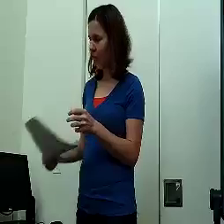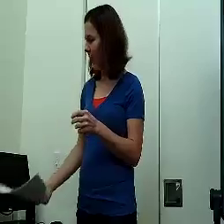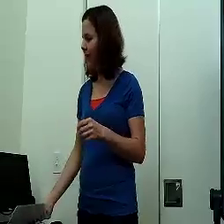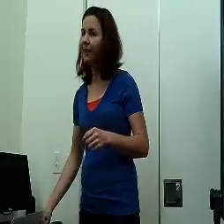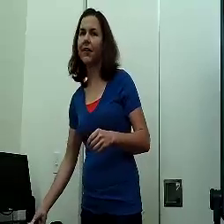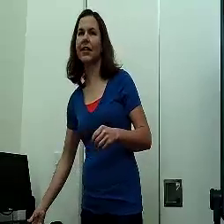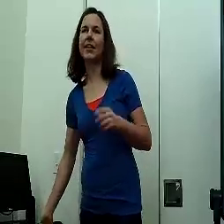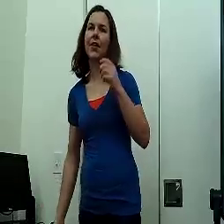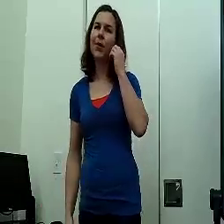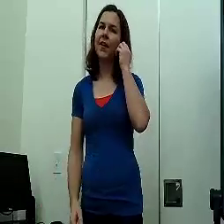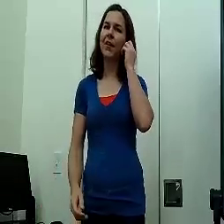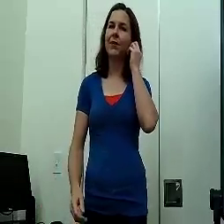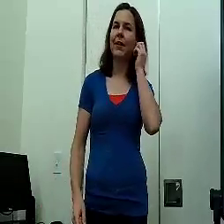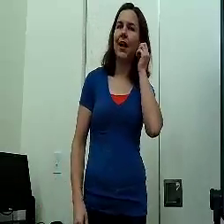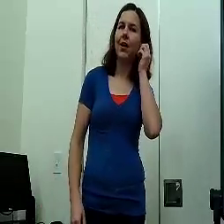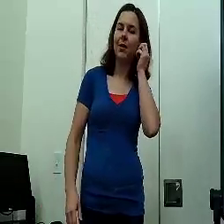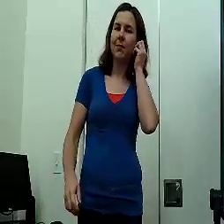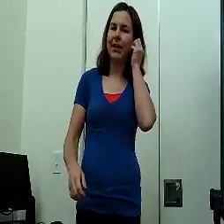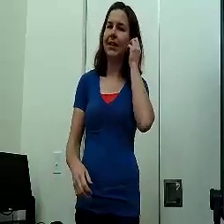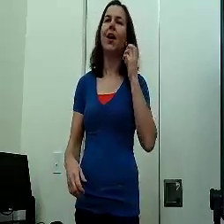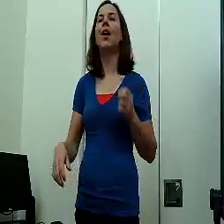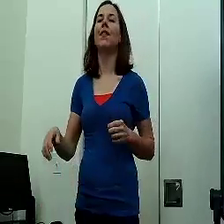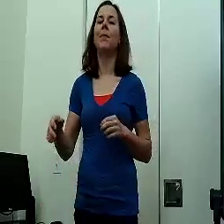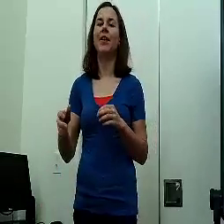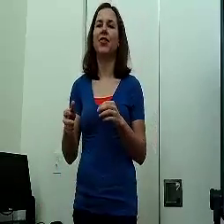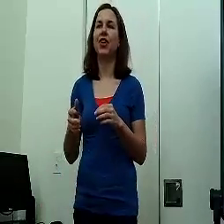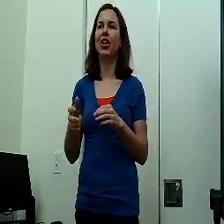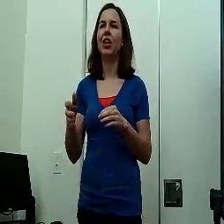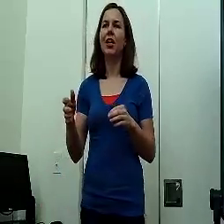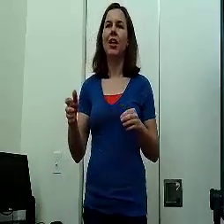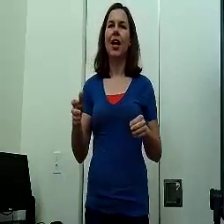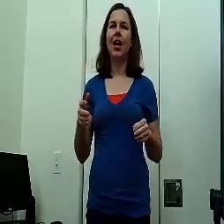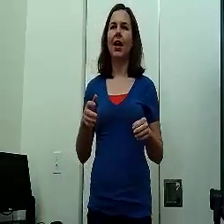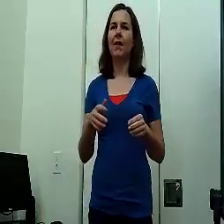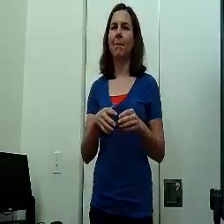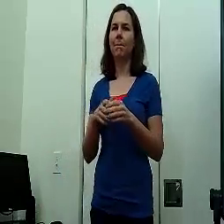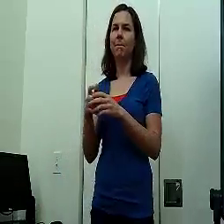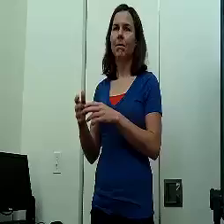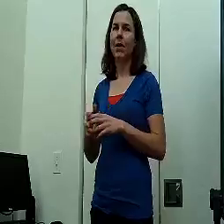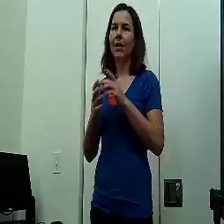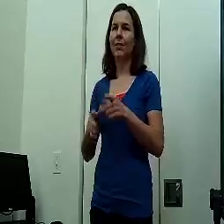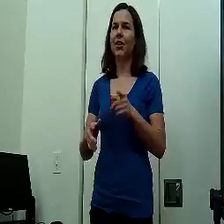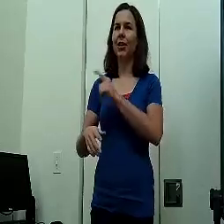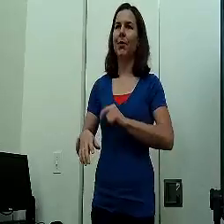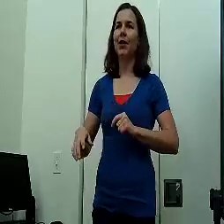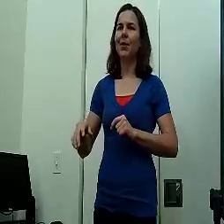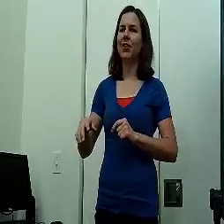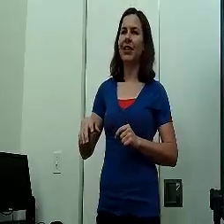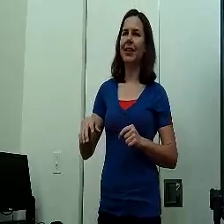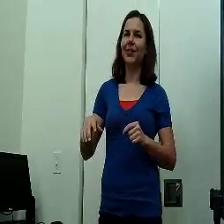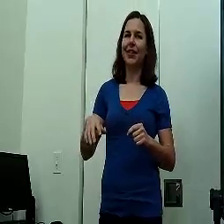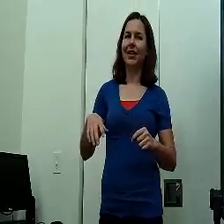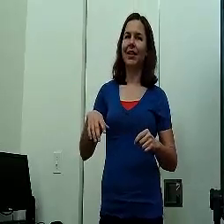Okay, so this is another one that looks really hard based on the picture. I'll give Sherry a break while she eats. So